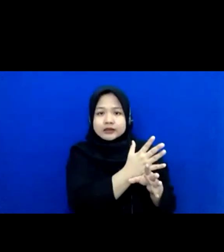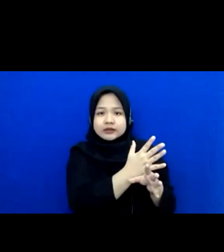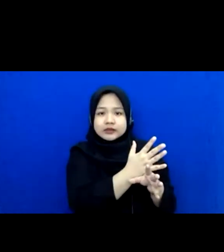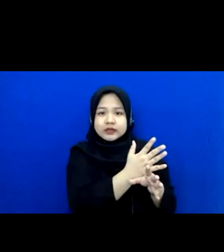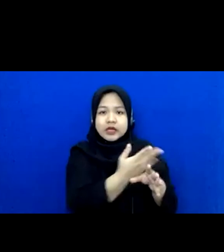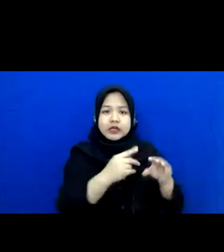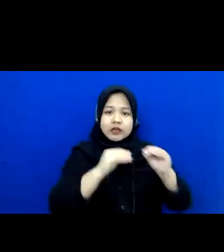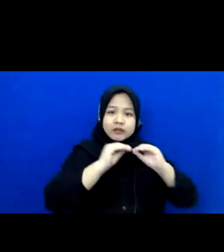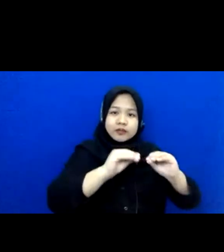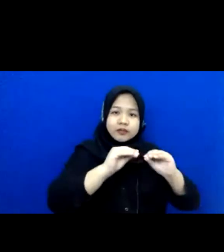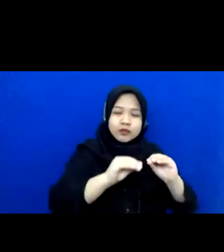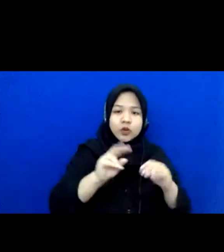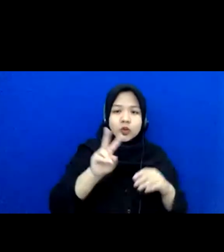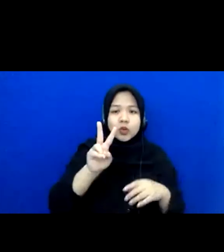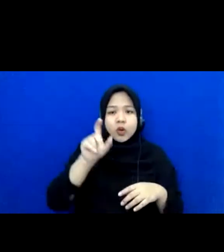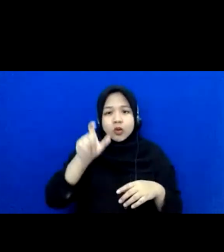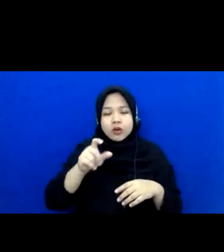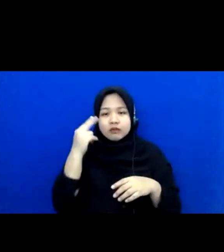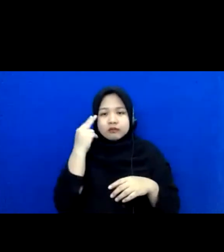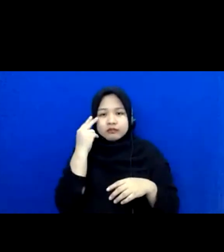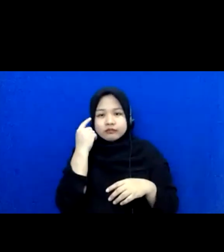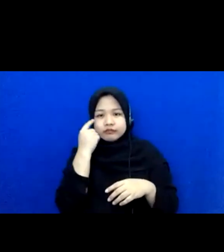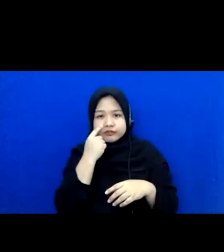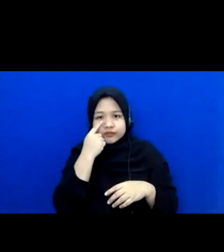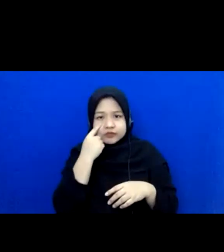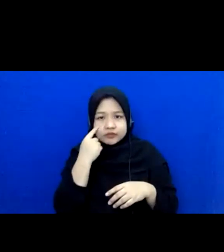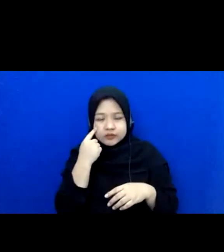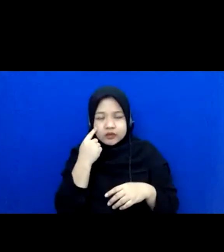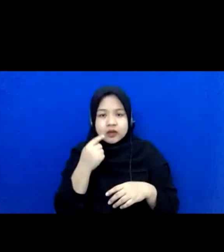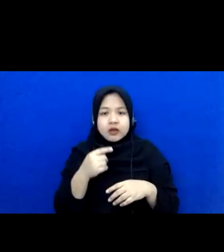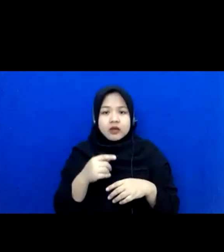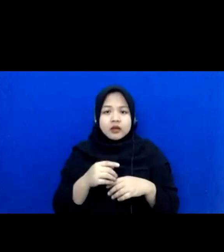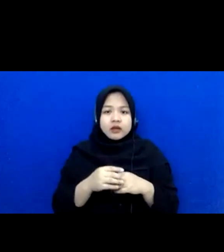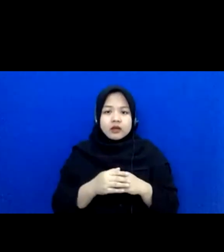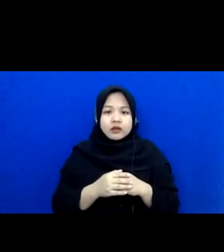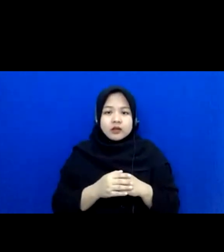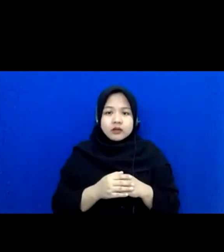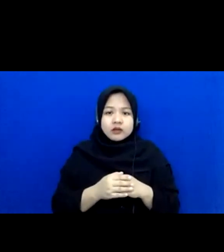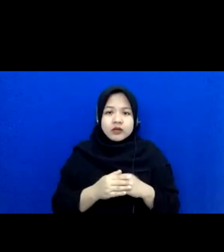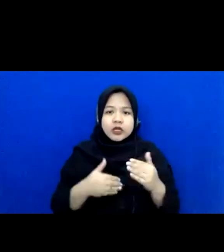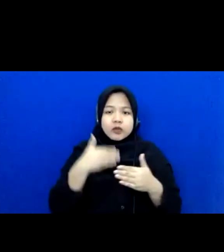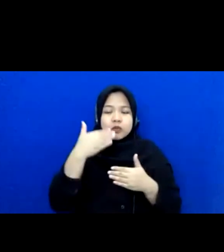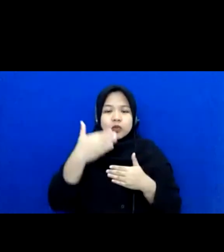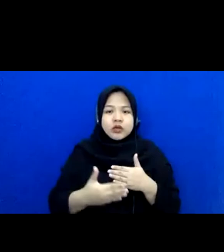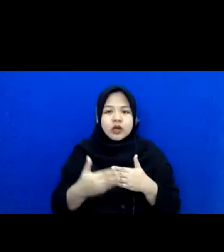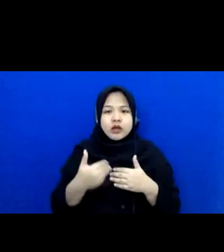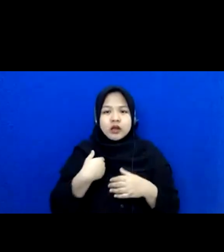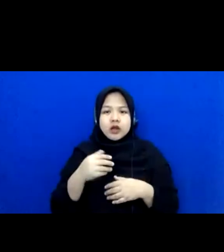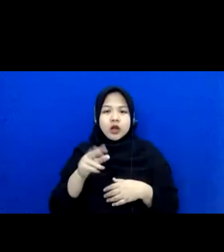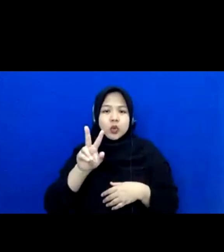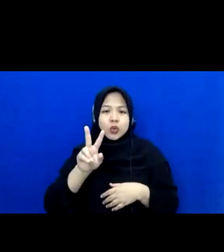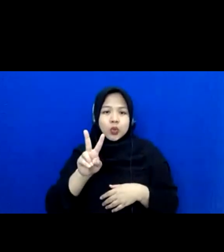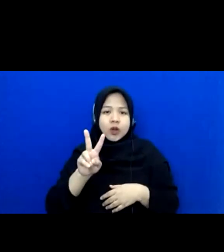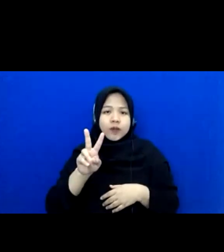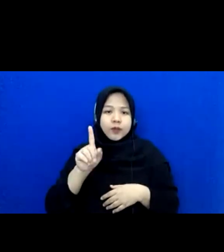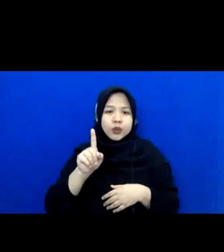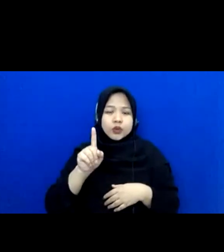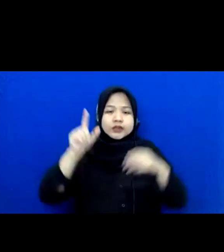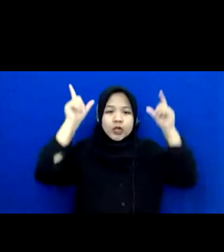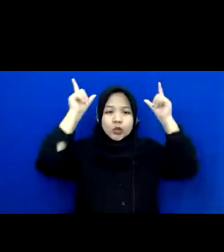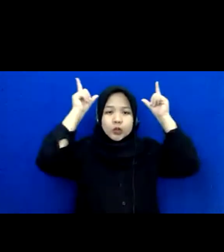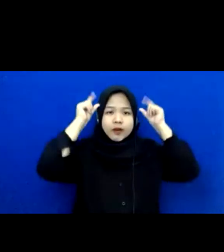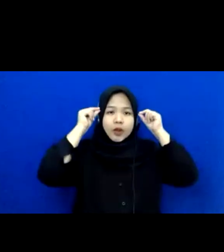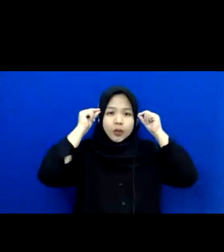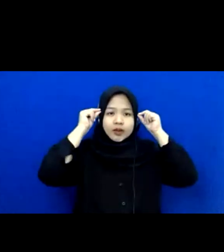two surgeons, three other medical ophthalmologists, and also 21 nurses. So I